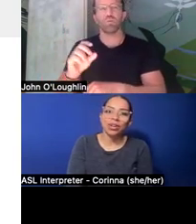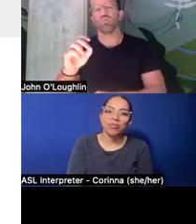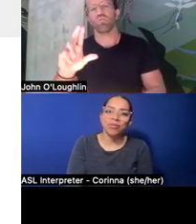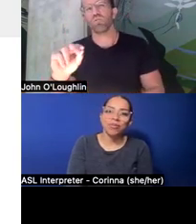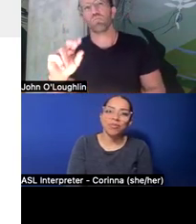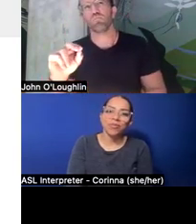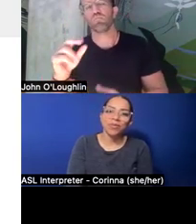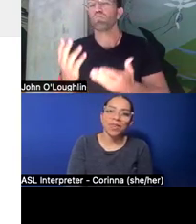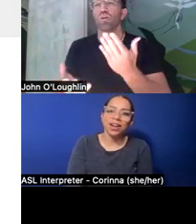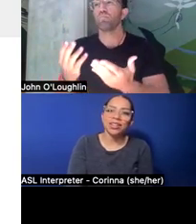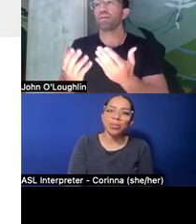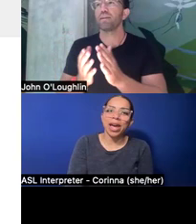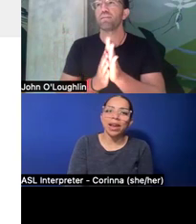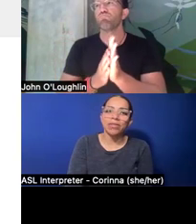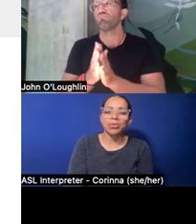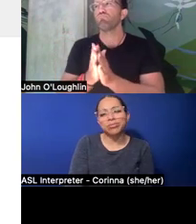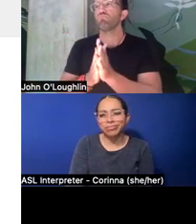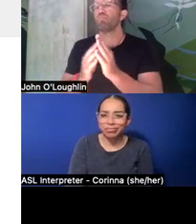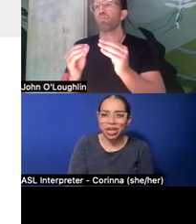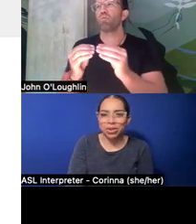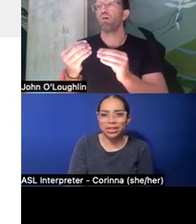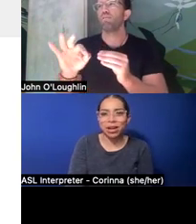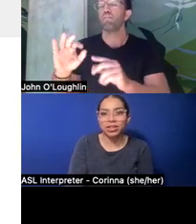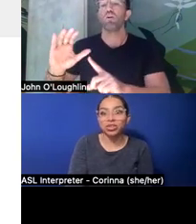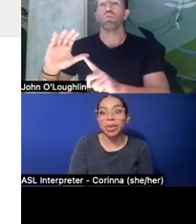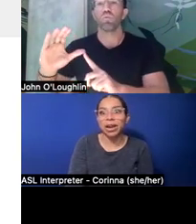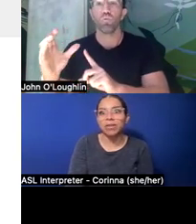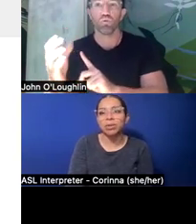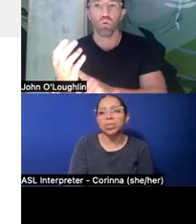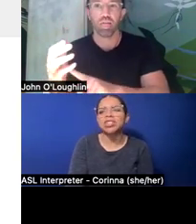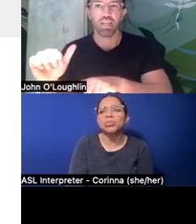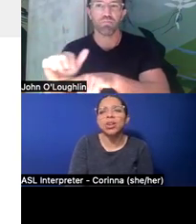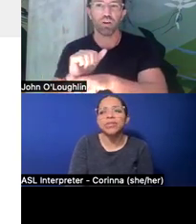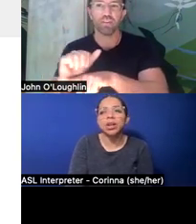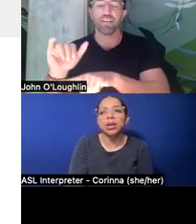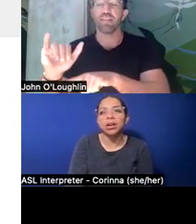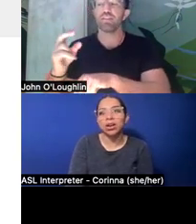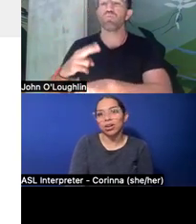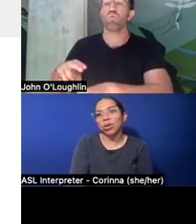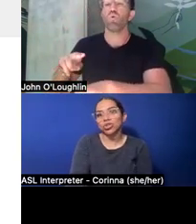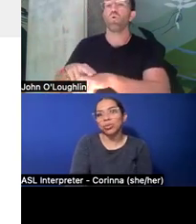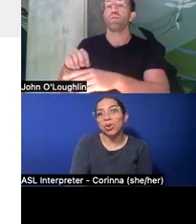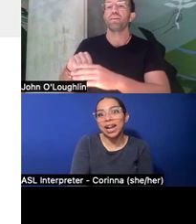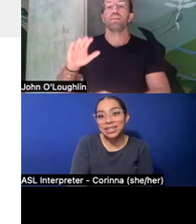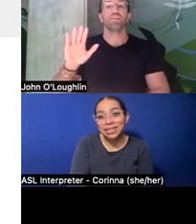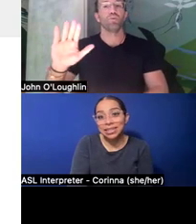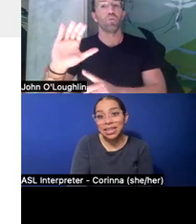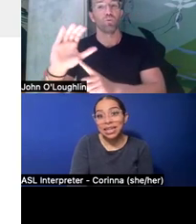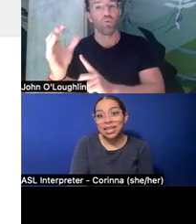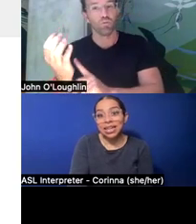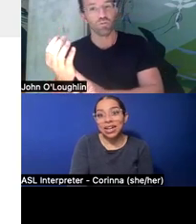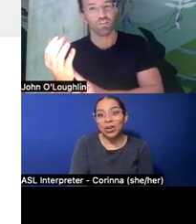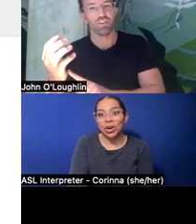have gotten into a bad habit. Well, I don't want to say gotten into a bad habit, but it's more of a cultural